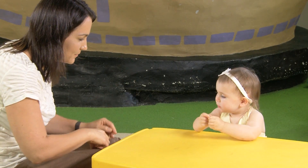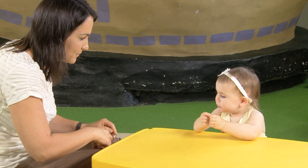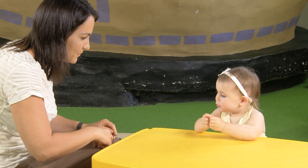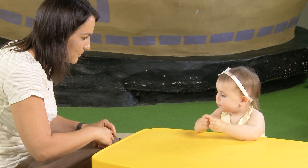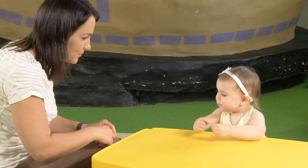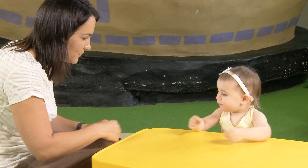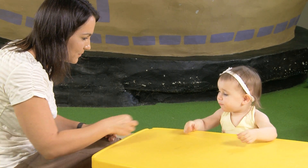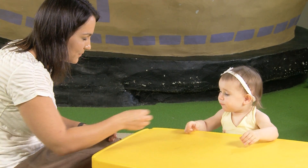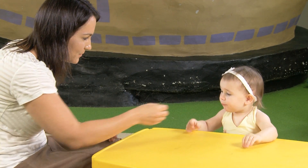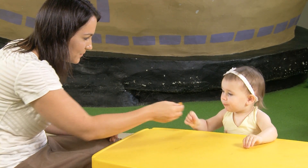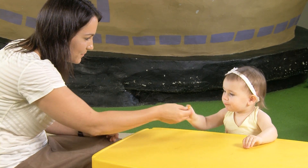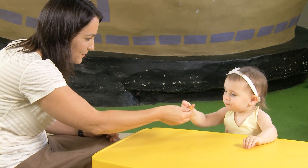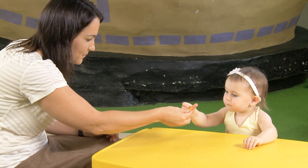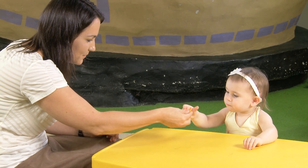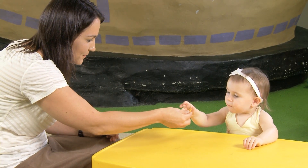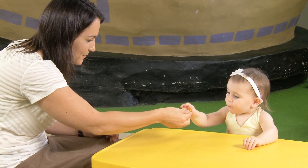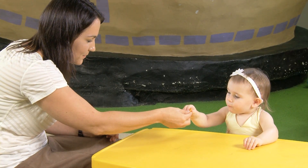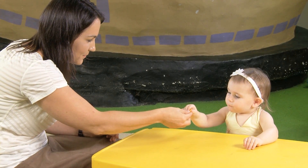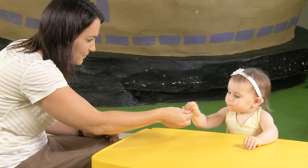Then when you ask, your baby will respond.